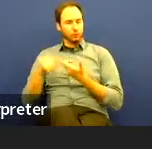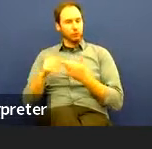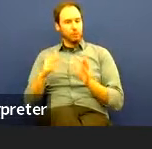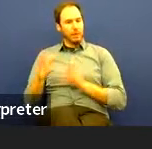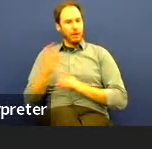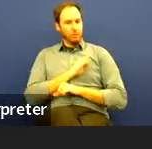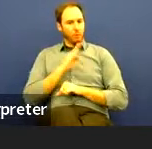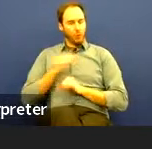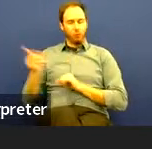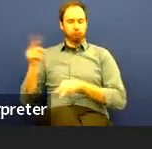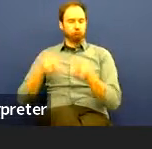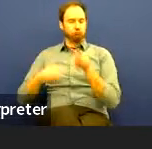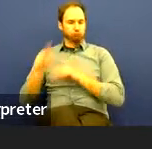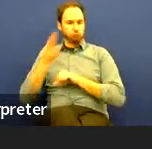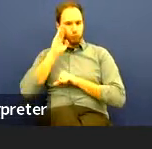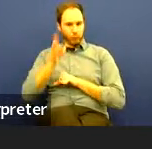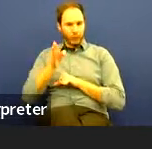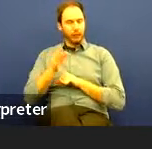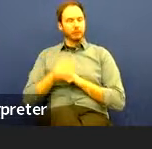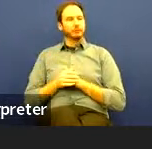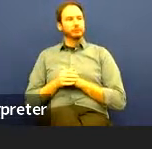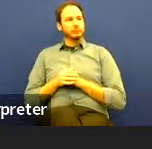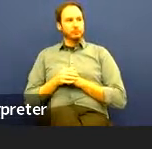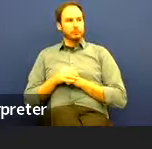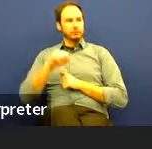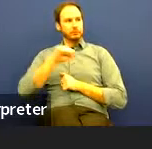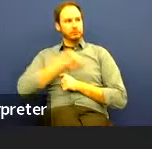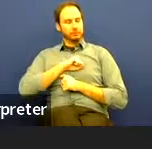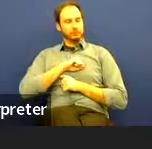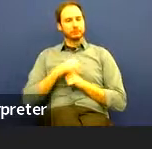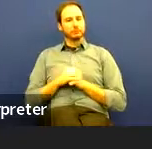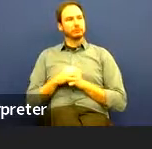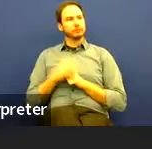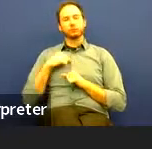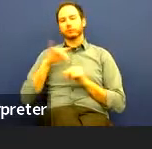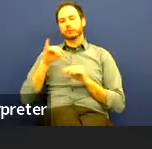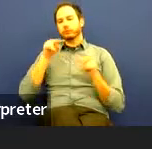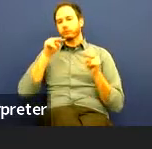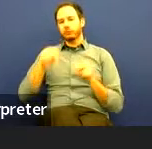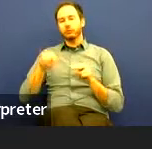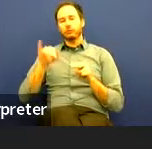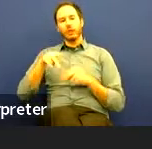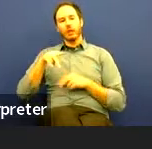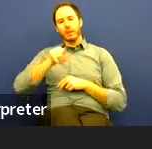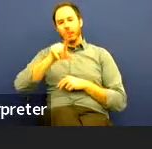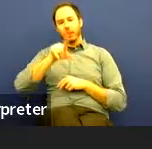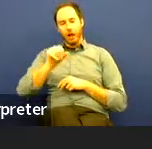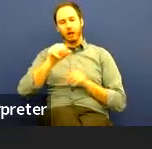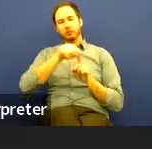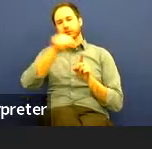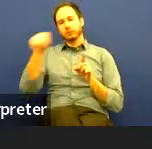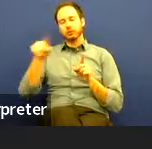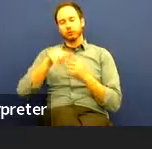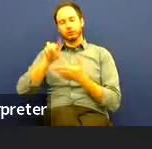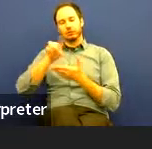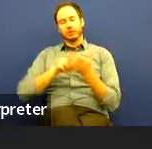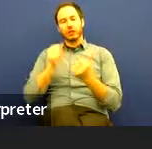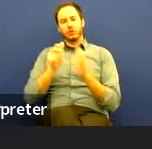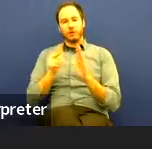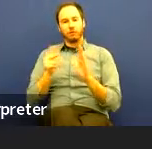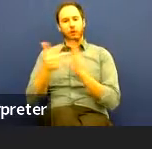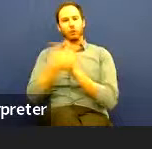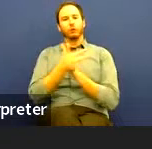look at this as well. We have taken a look at it in the context of the plaza, designed the drive-through to allow